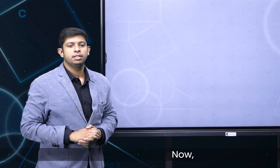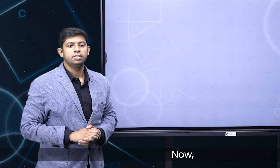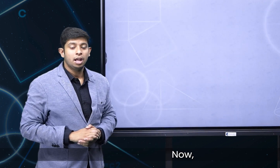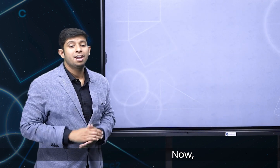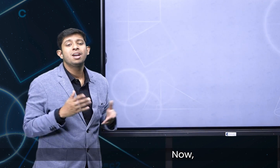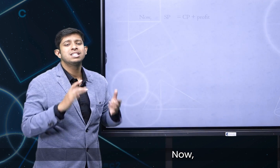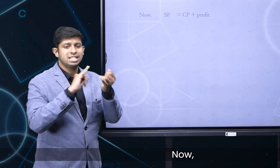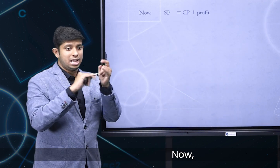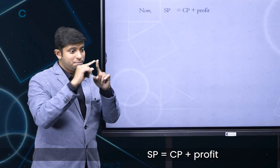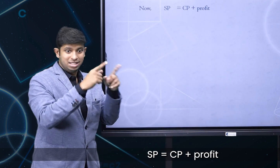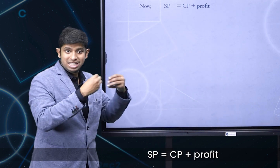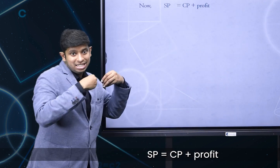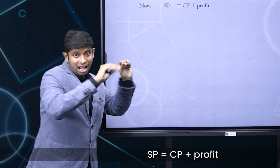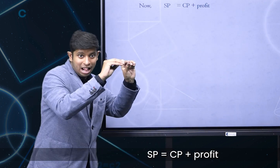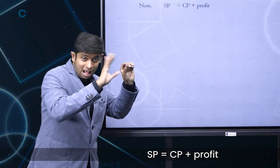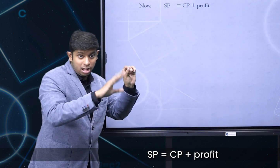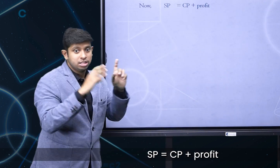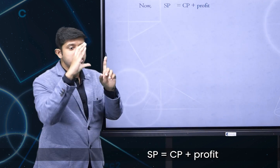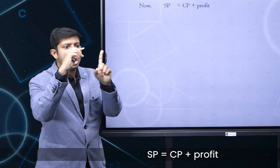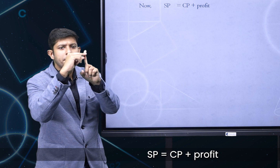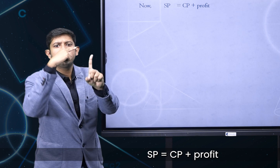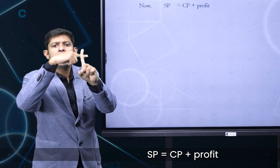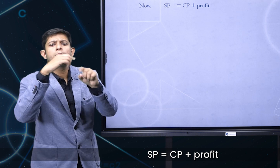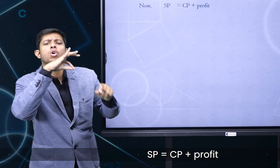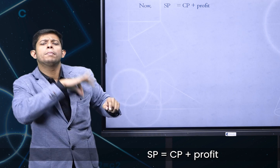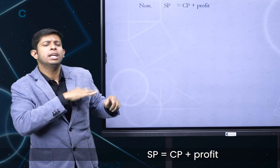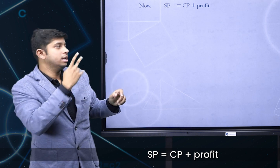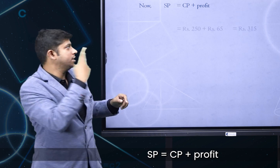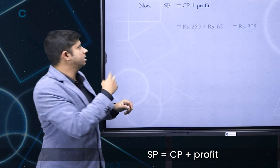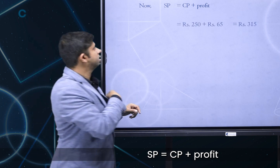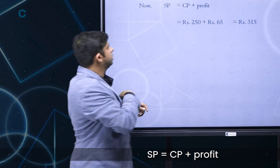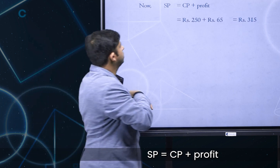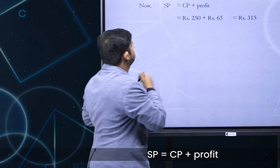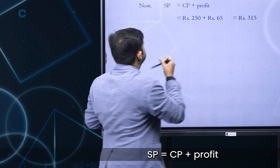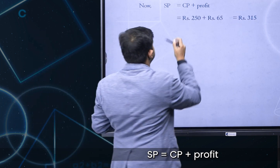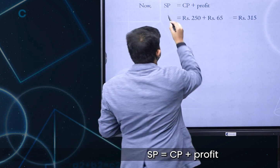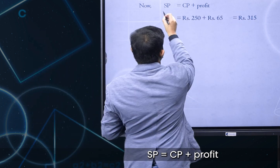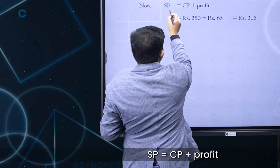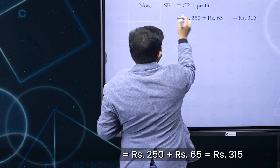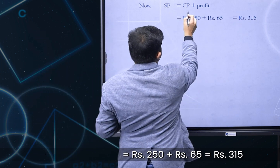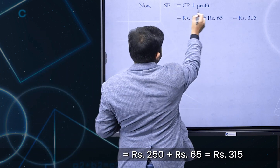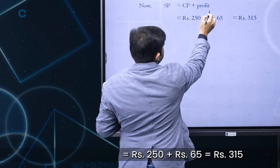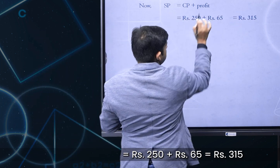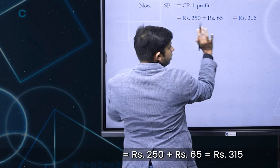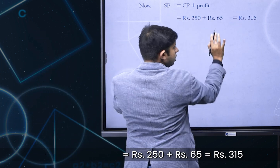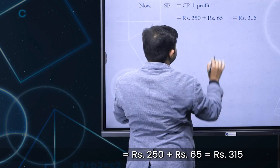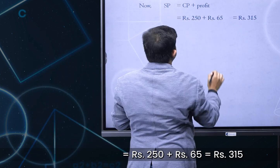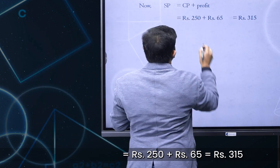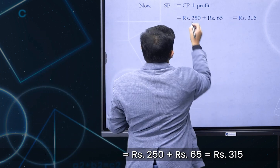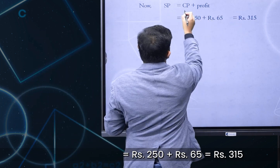Now, selling price is equal to cost price plus profit equals to rupees